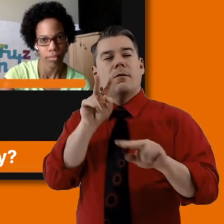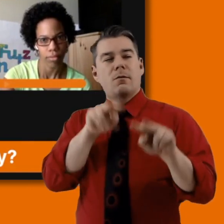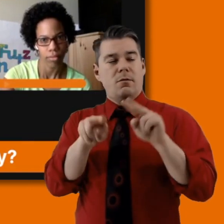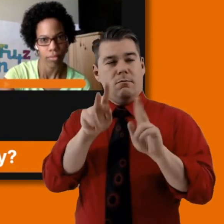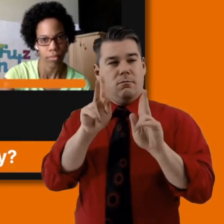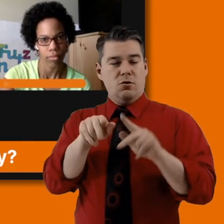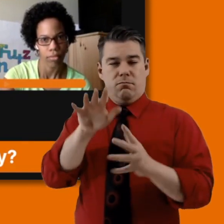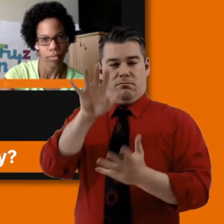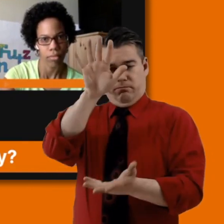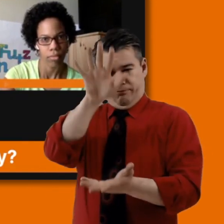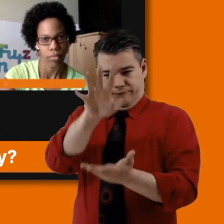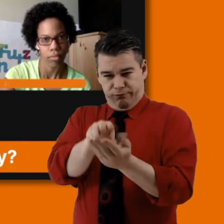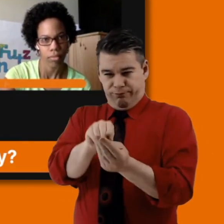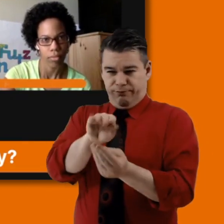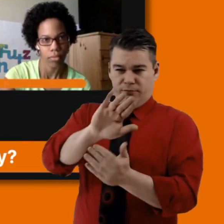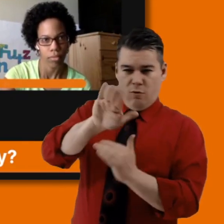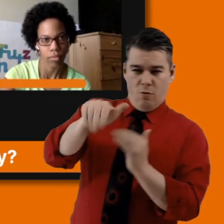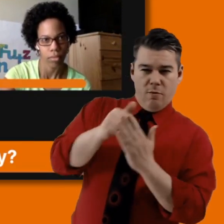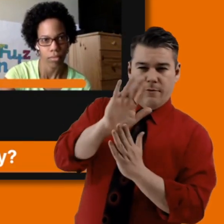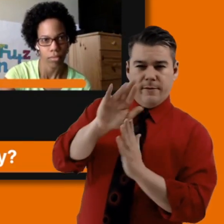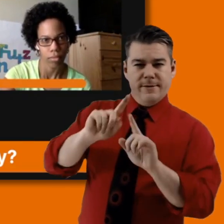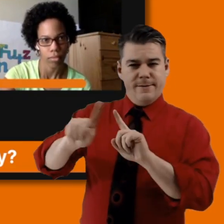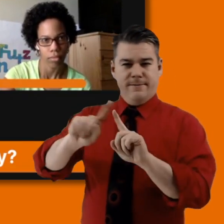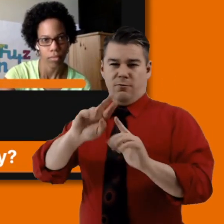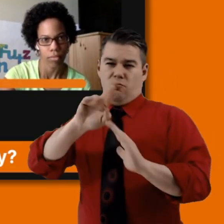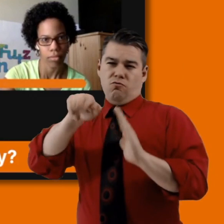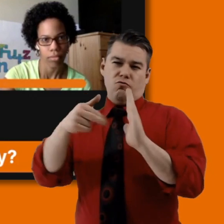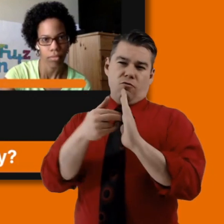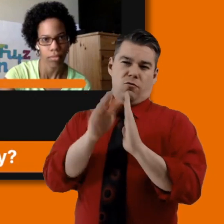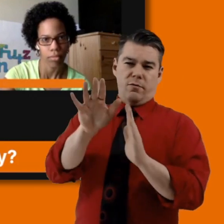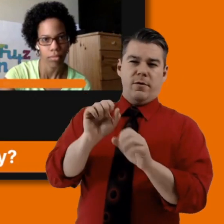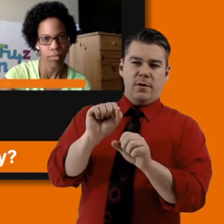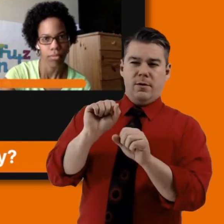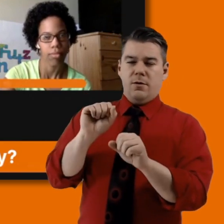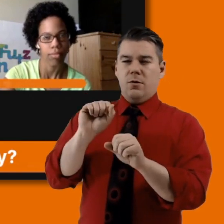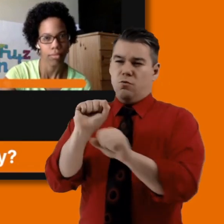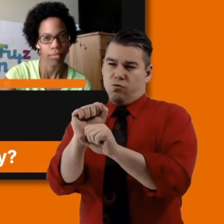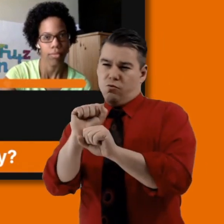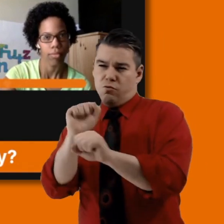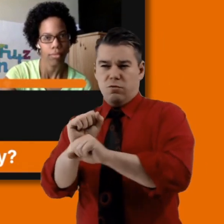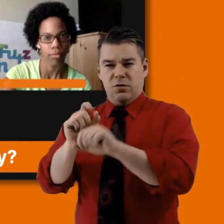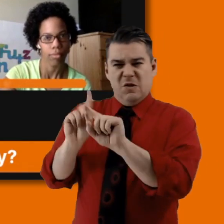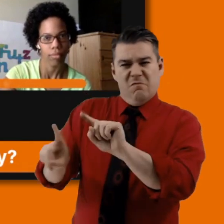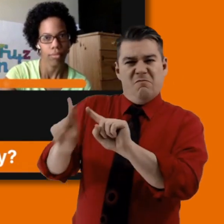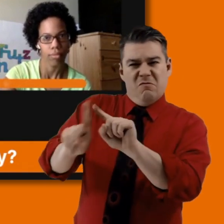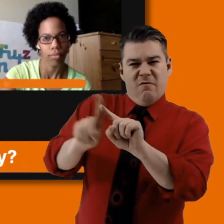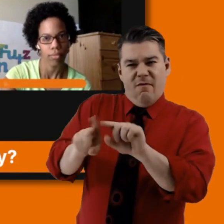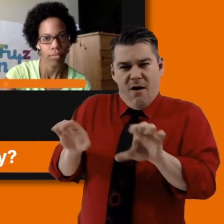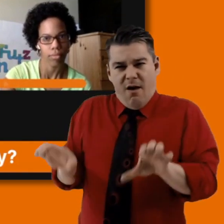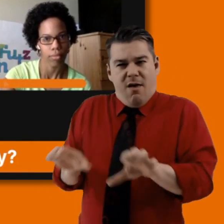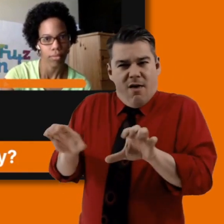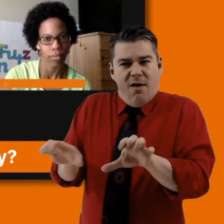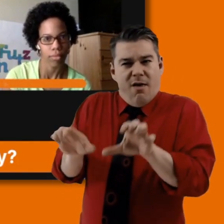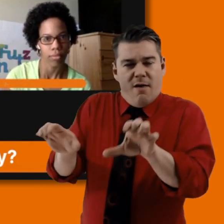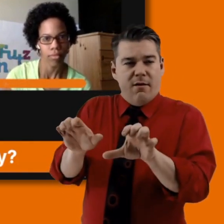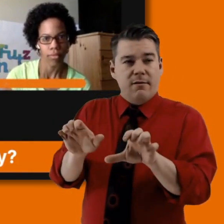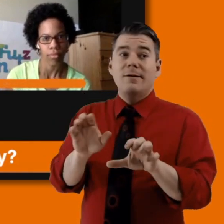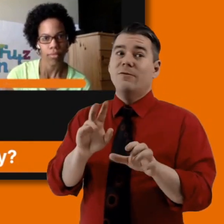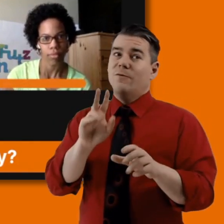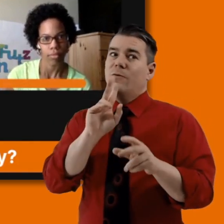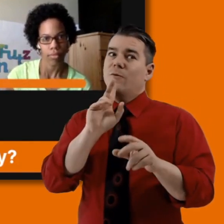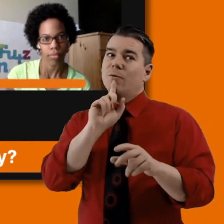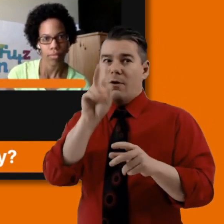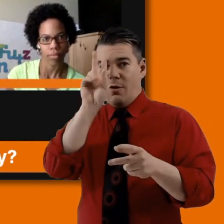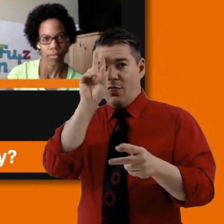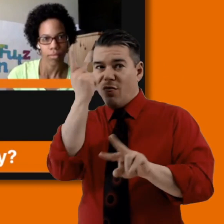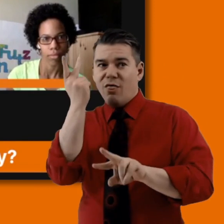holistically and seeing all the different roles and occupations that someone engages in. And it's kind of a misnomer because people say,